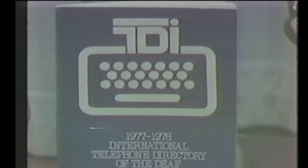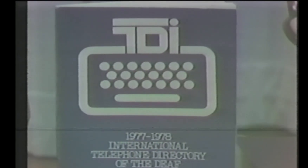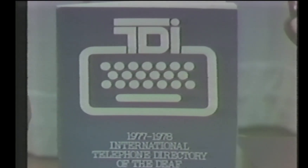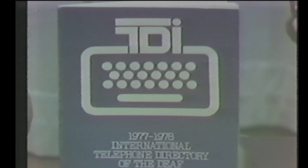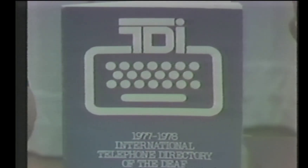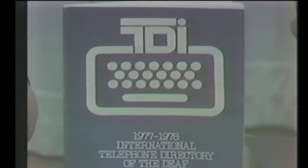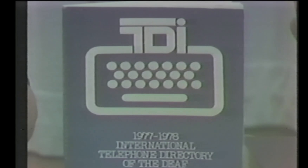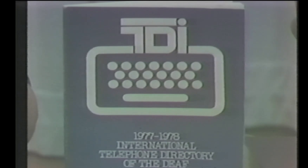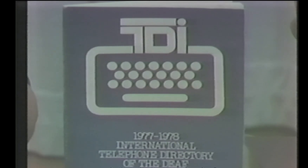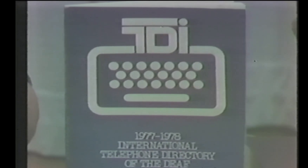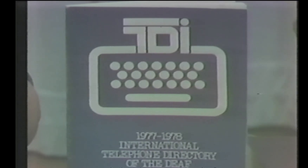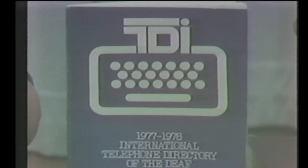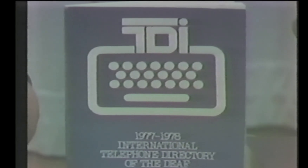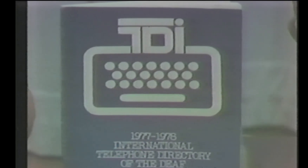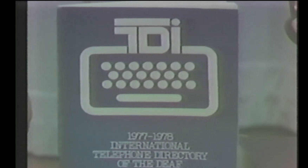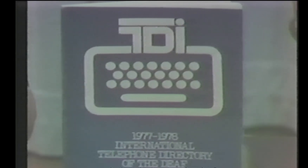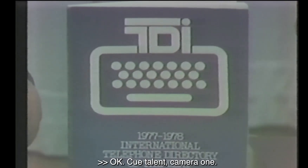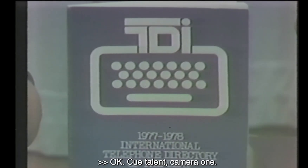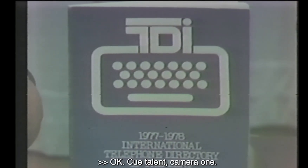Is the town going to one?